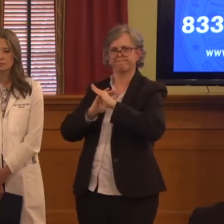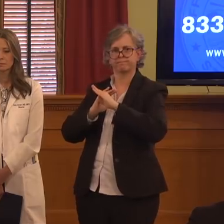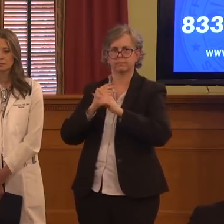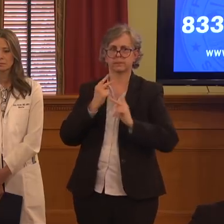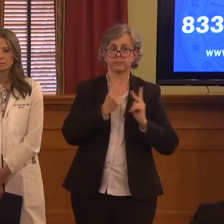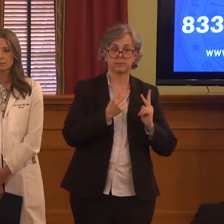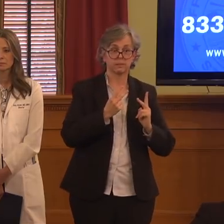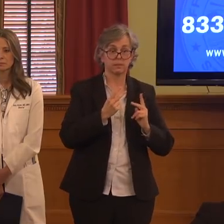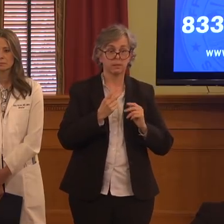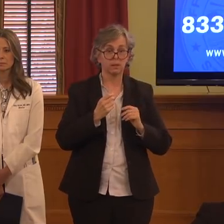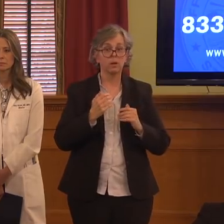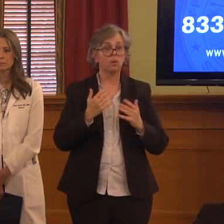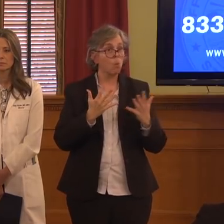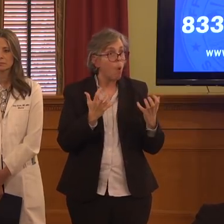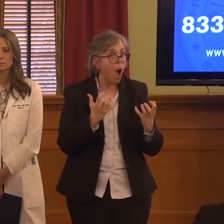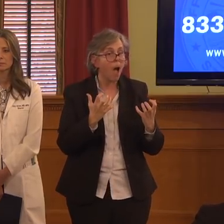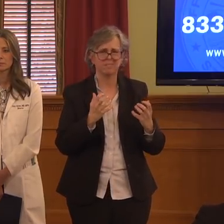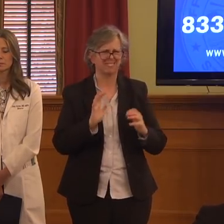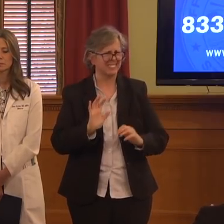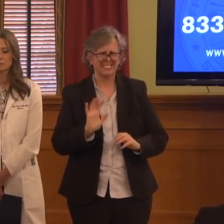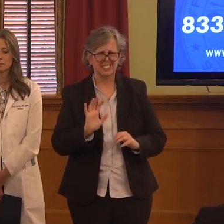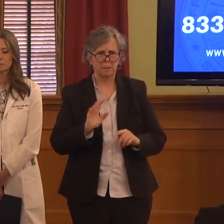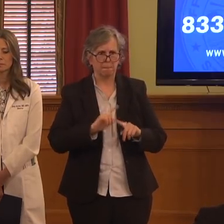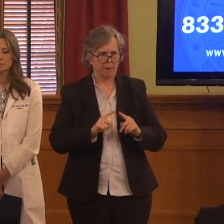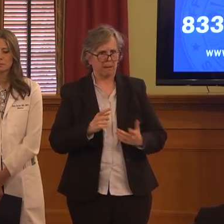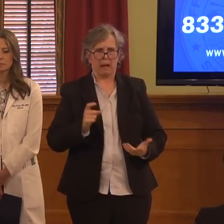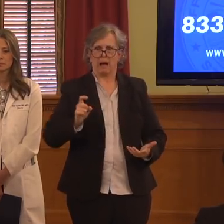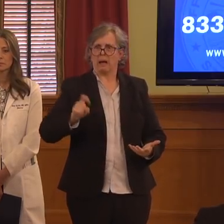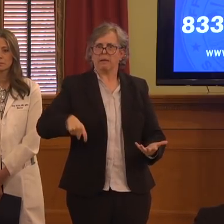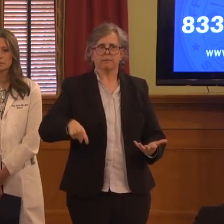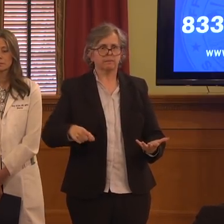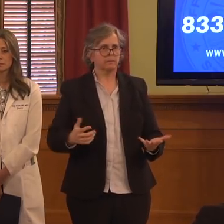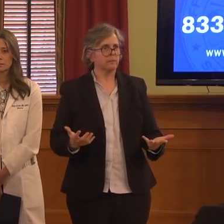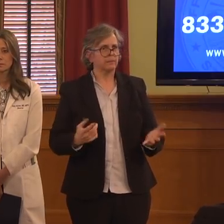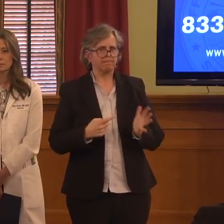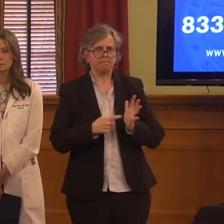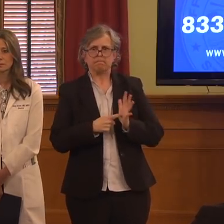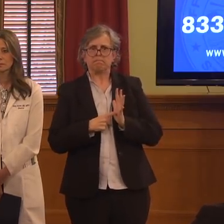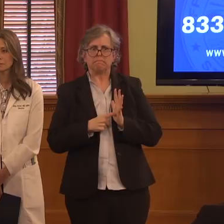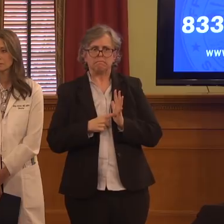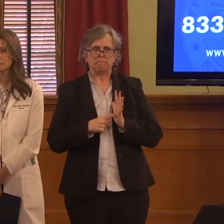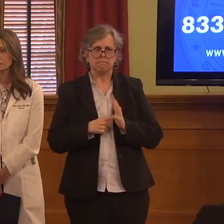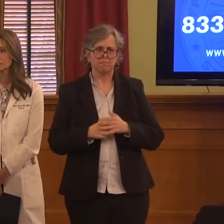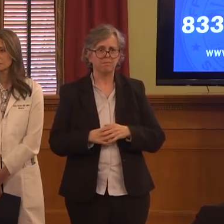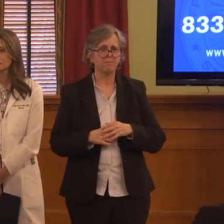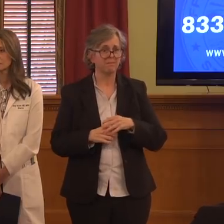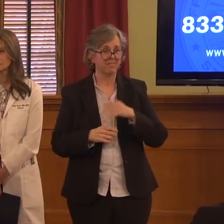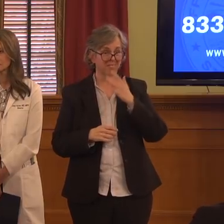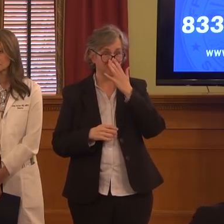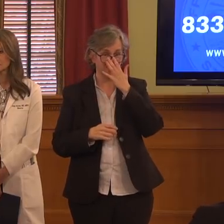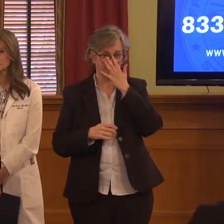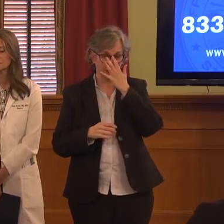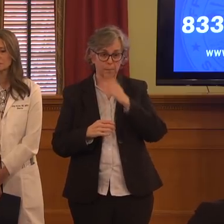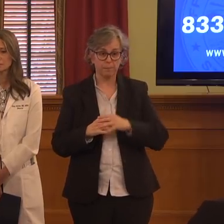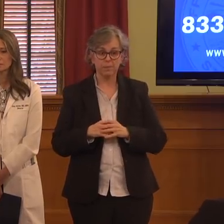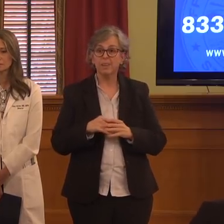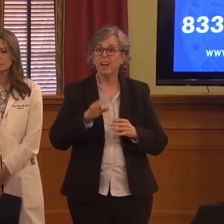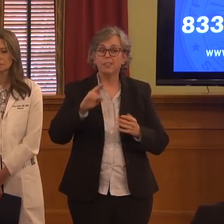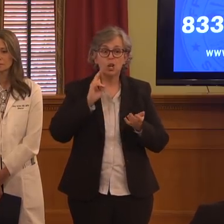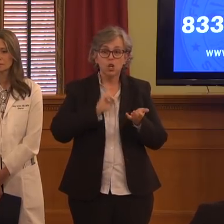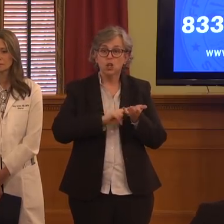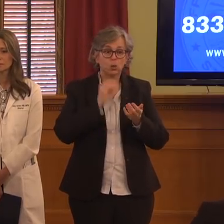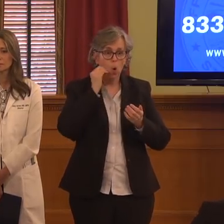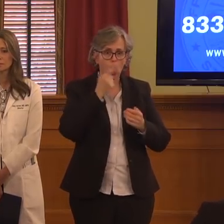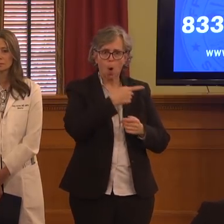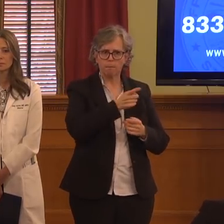do, but no one knows the safety of their patients better than the nursing homes themselves.